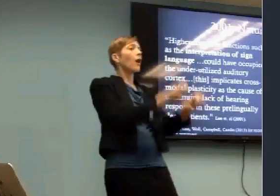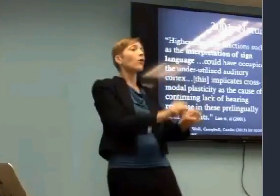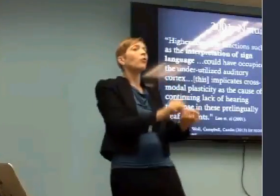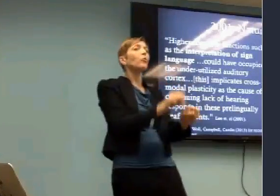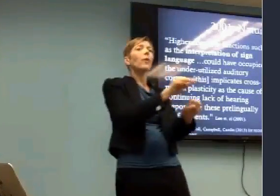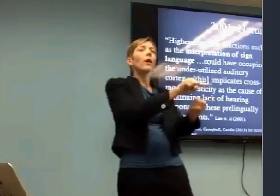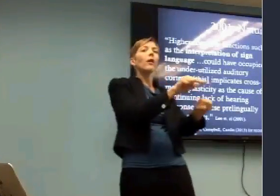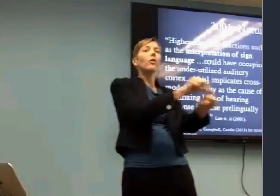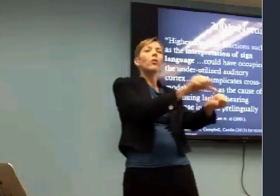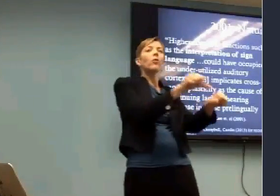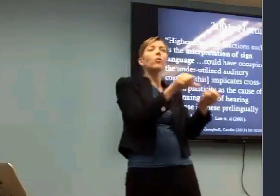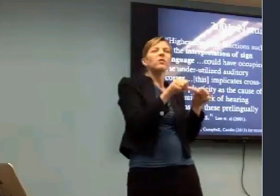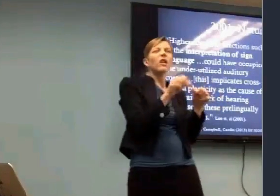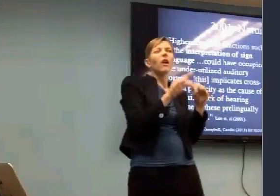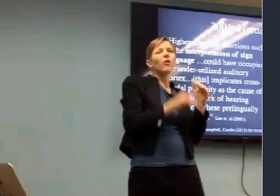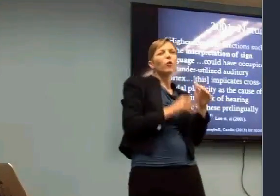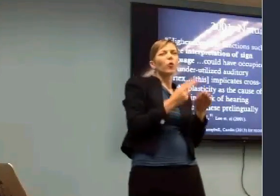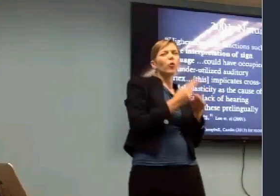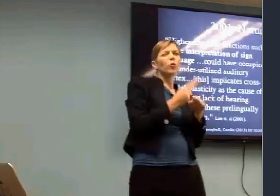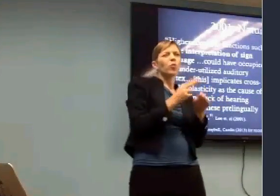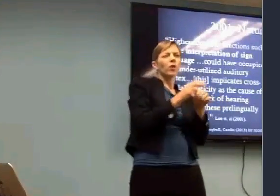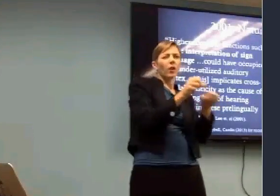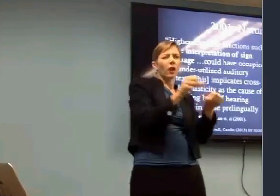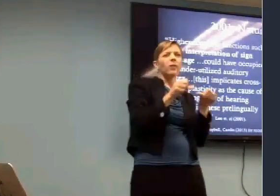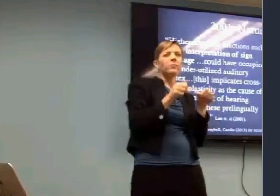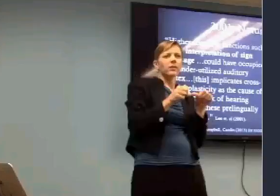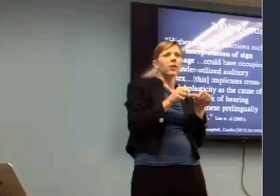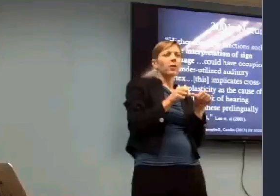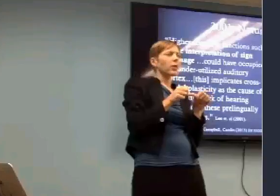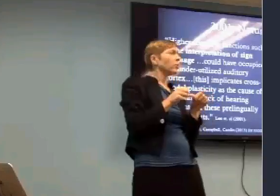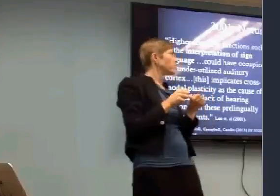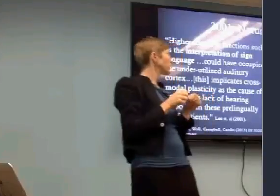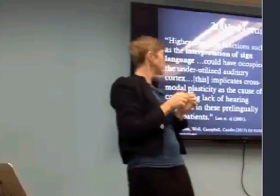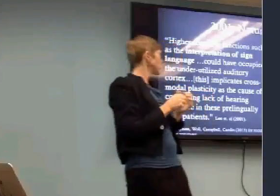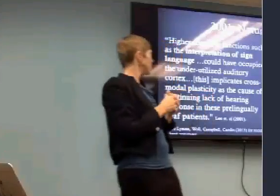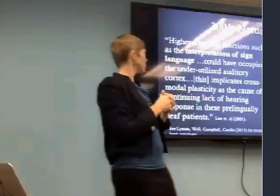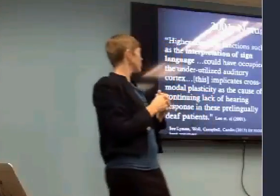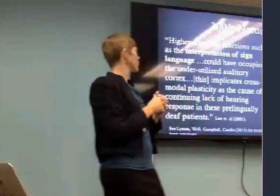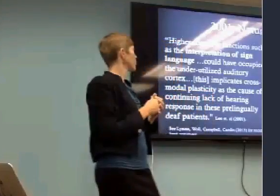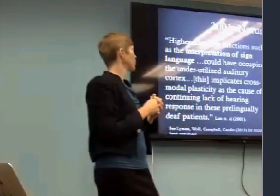language, could have occupied the underutilized auditory cortex.